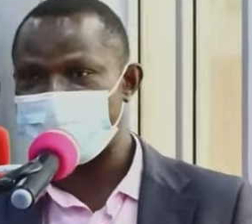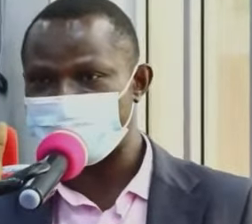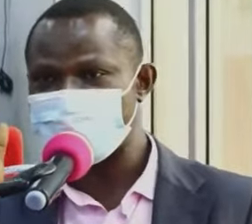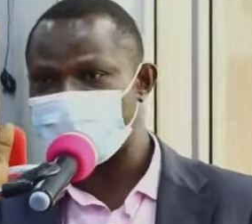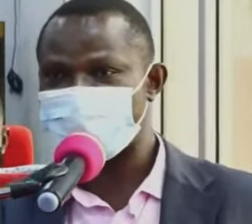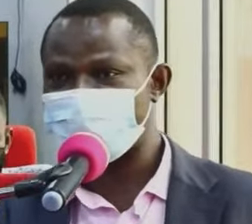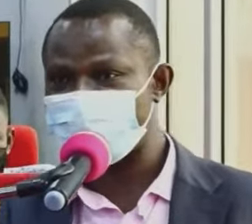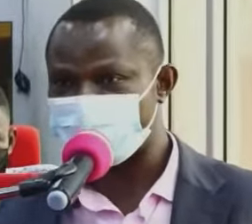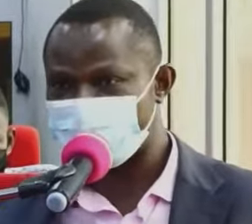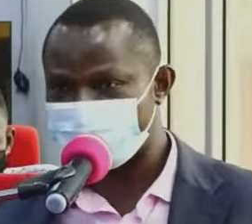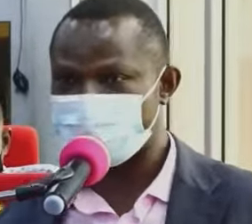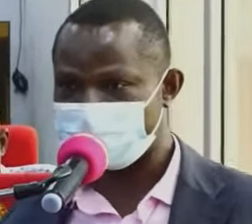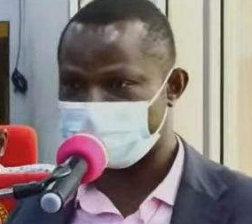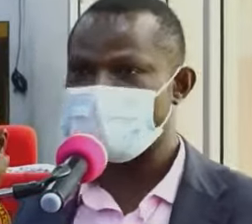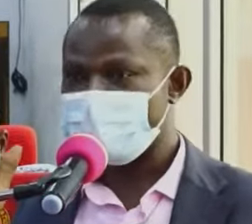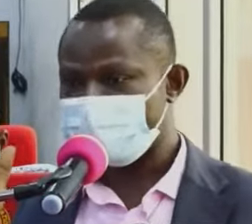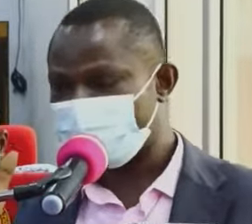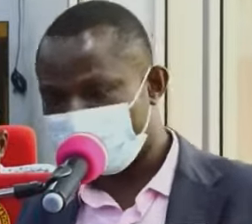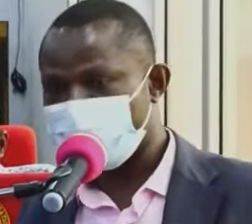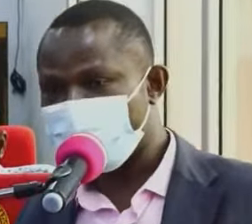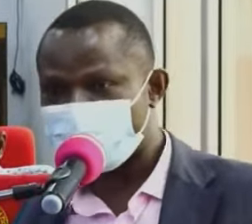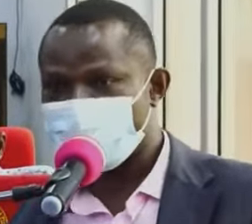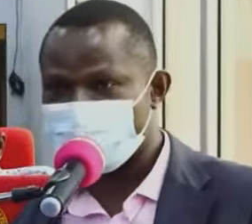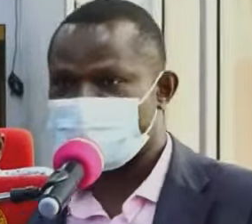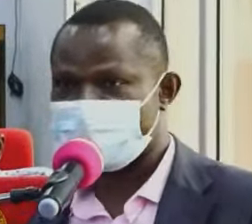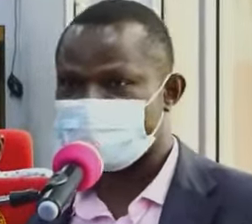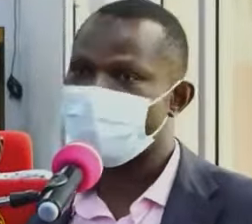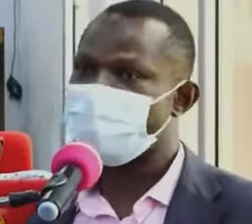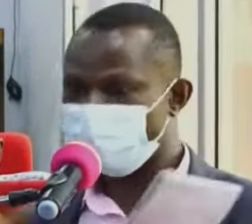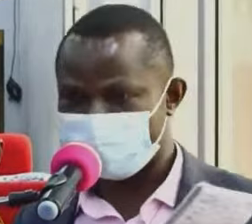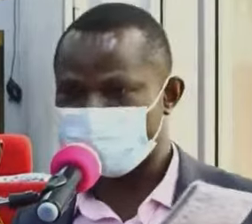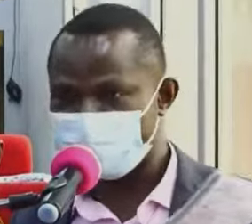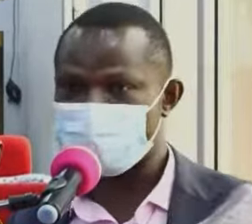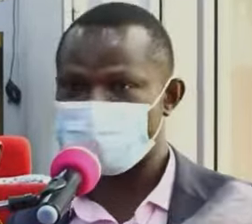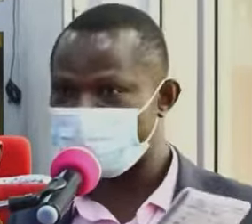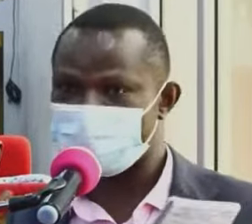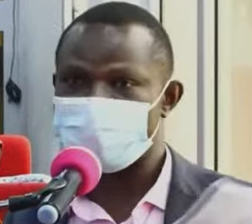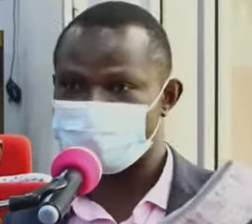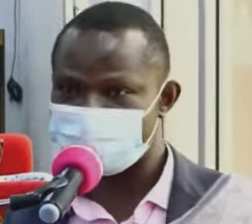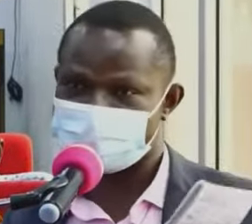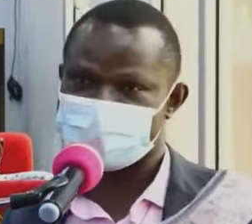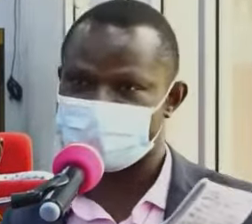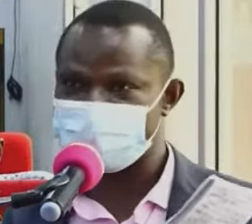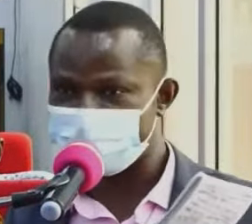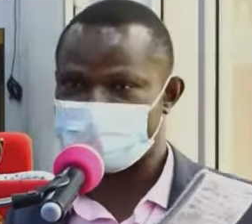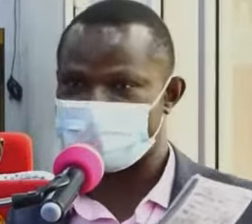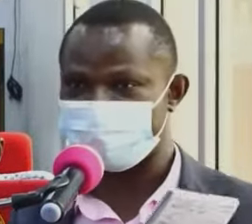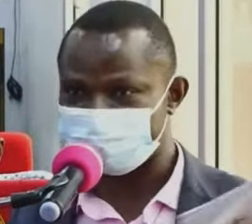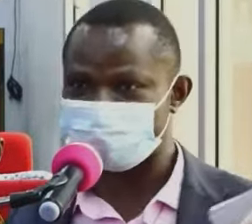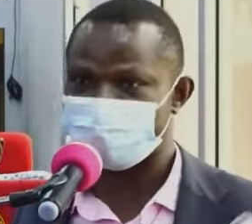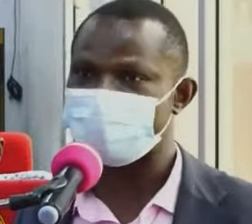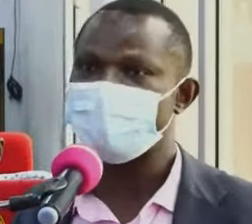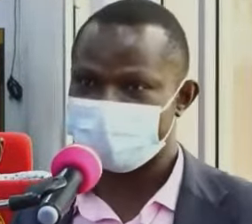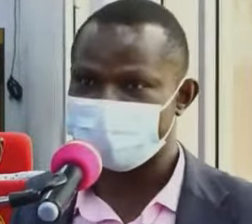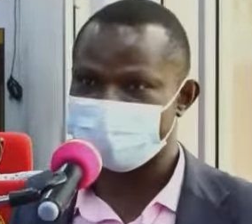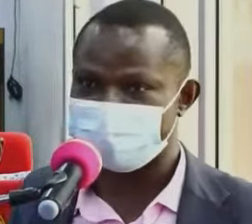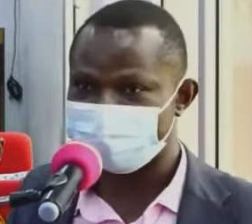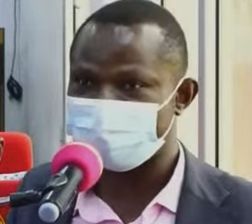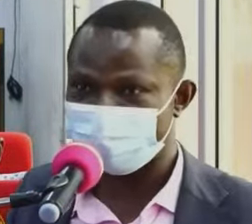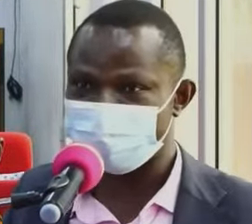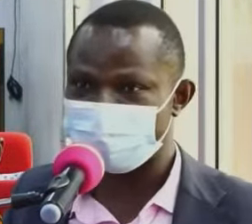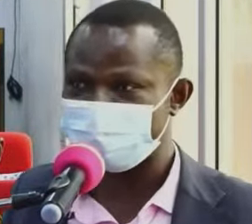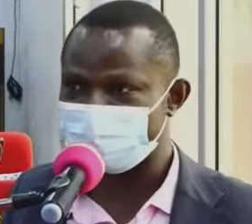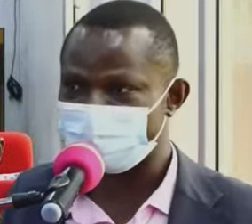out, how are you monitoring those people who are the boat operators from doing something illegal to cause